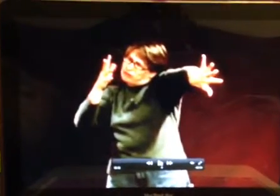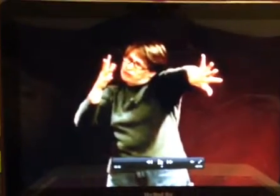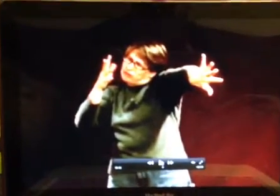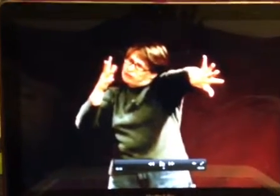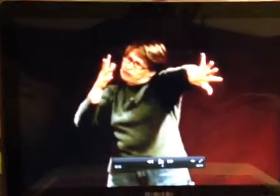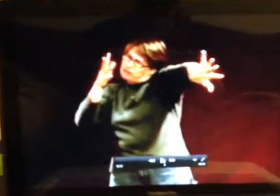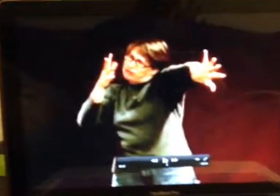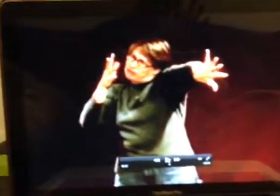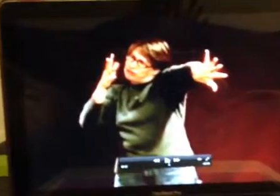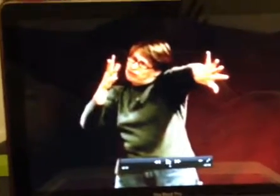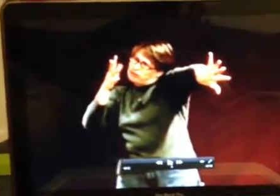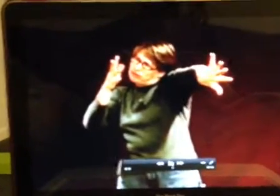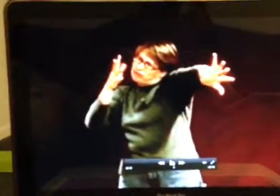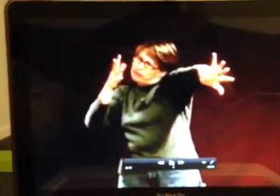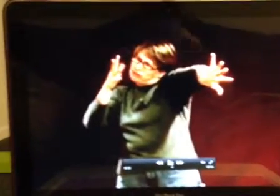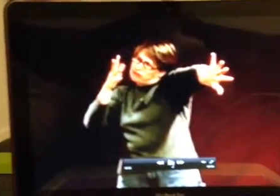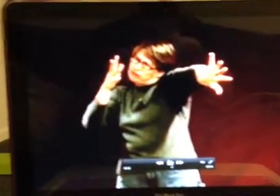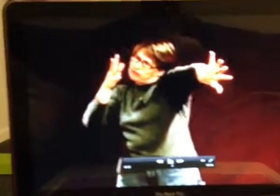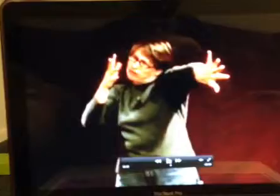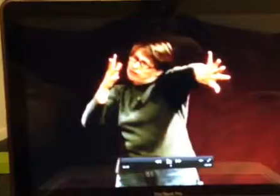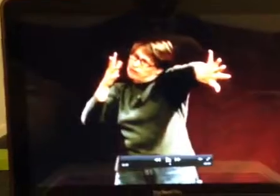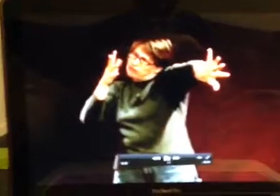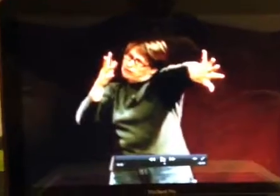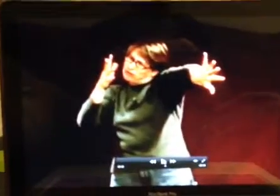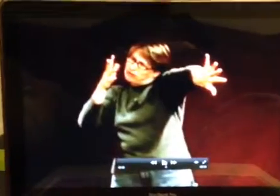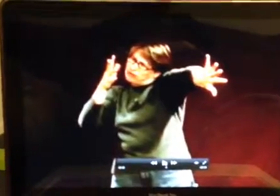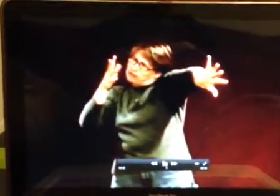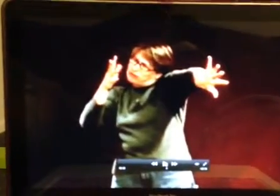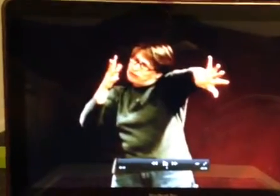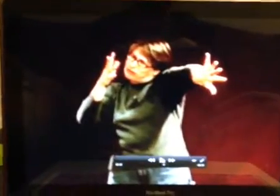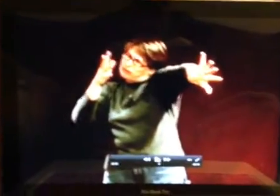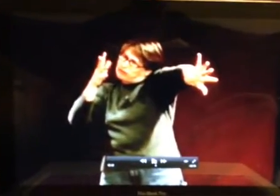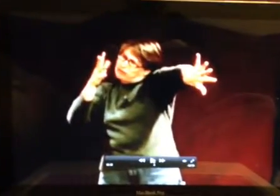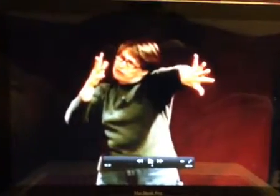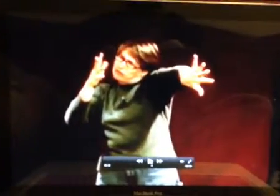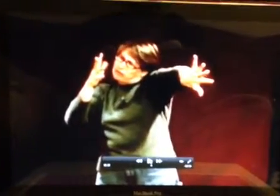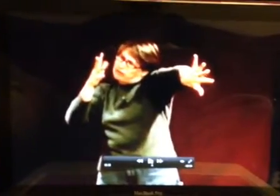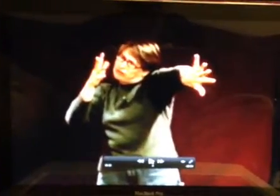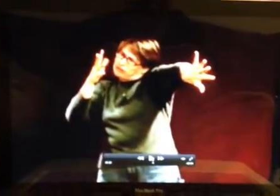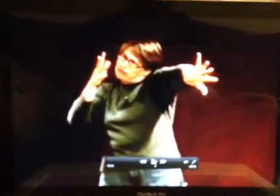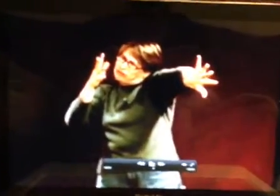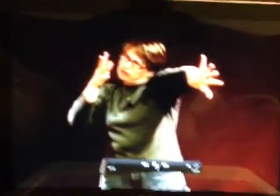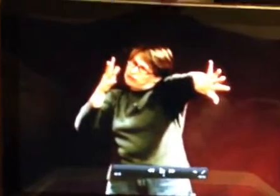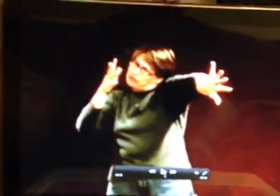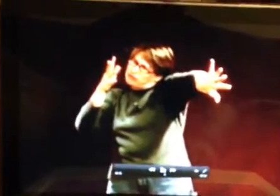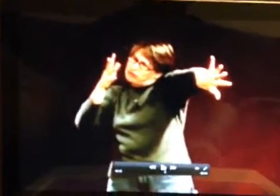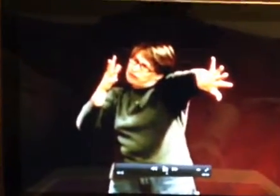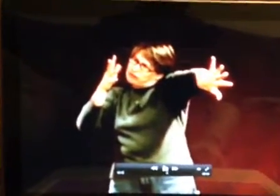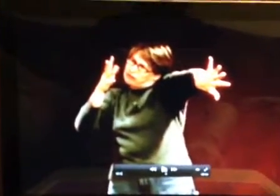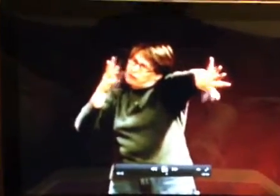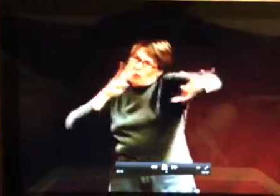boat was tipping back. So I put my backpack in the front to even it out. And that day the wind was blowing really hard.